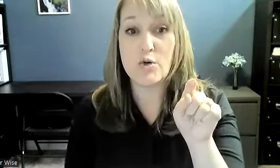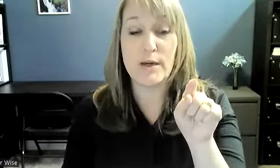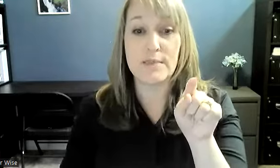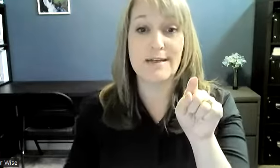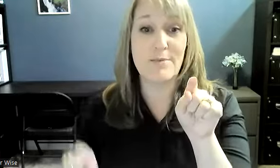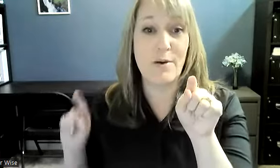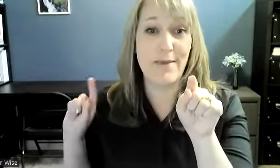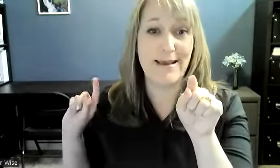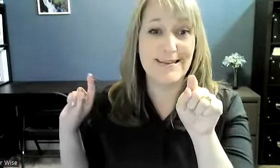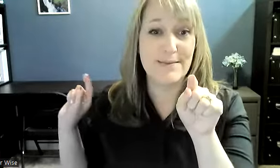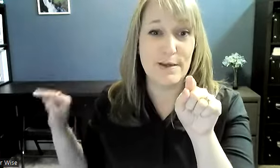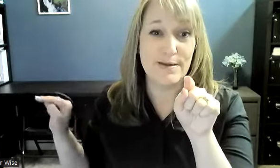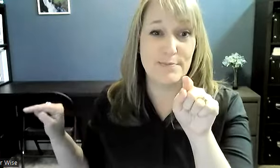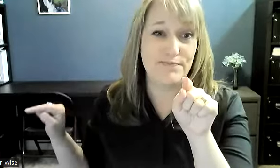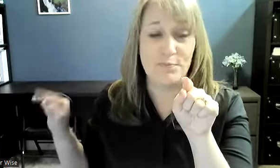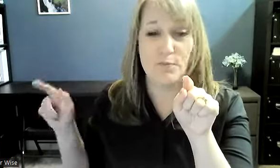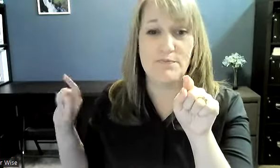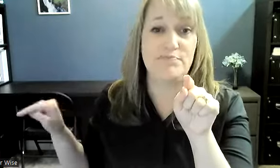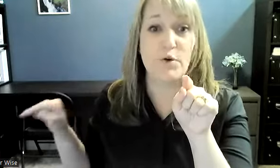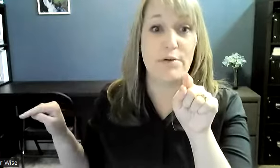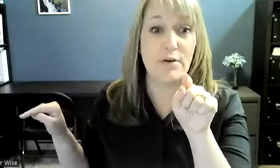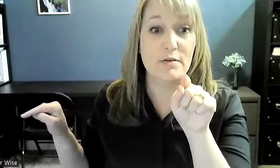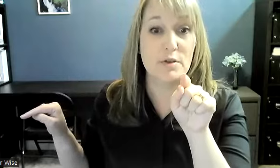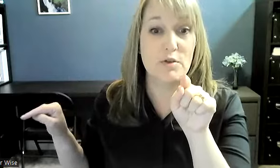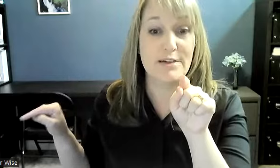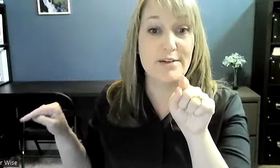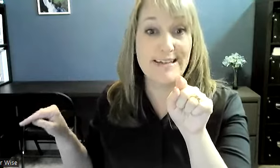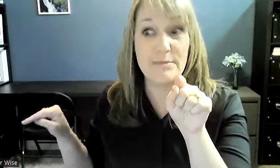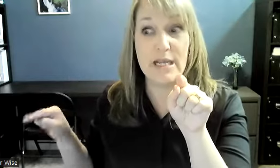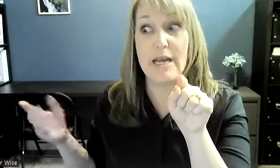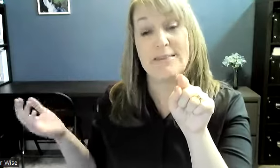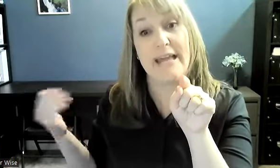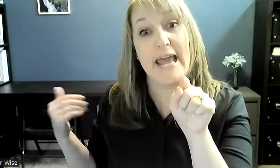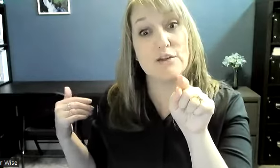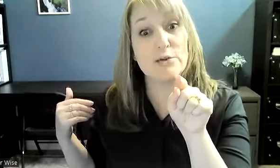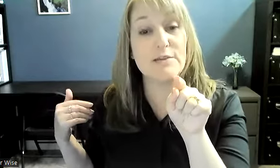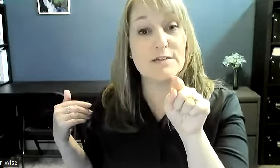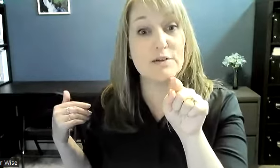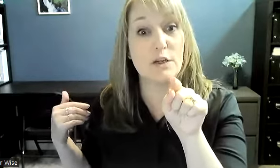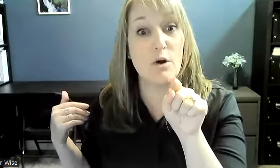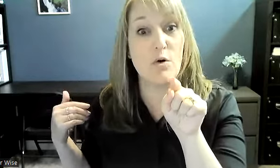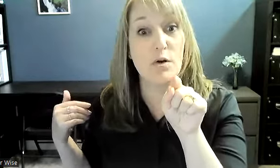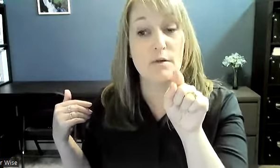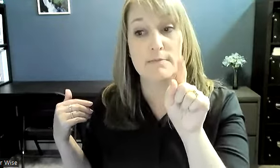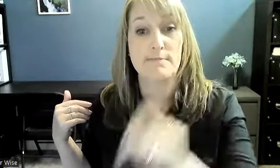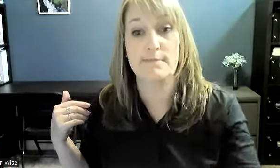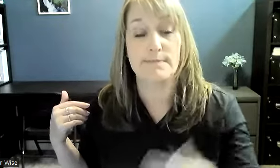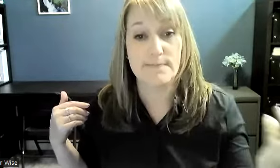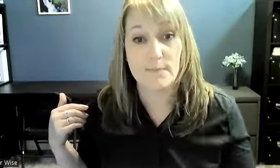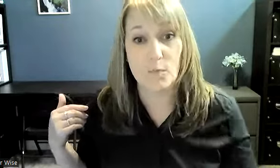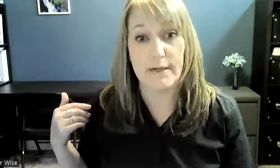but I'm talking about my brother who's here next to me, and I'm saying, hey, the 2 of us are going to go